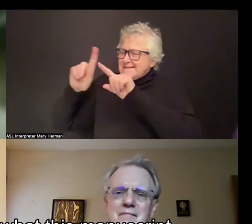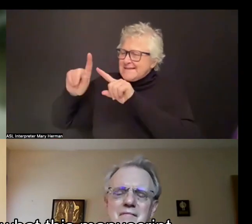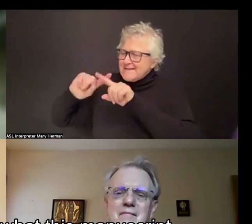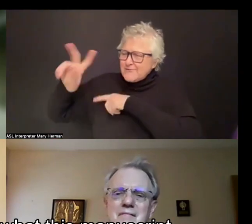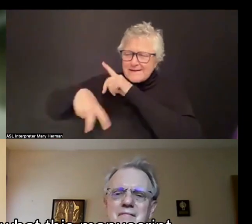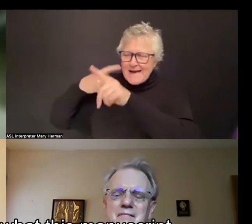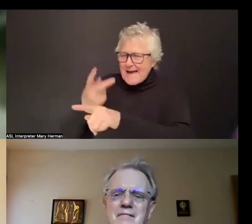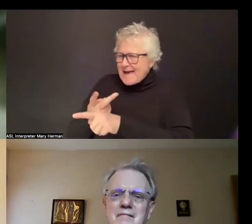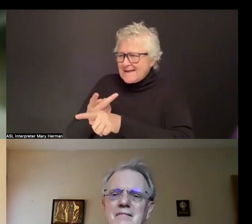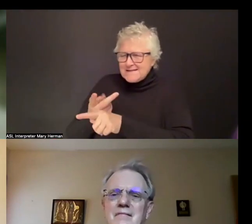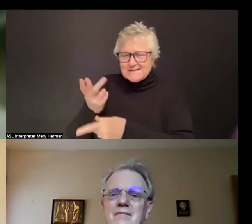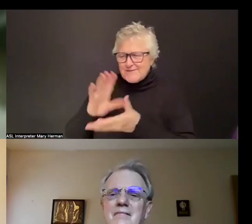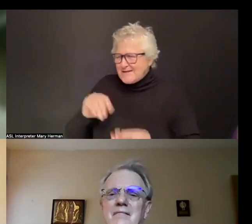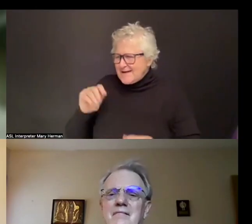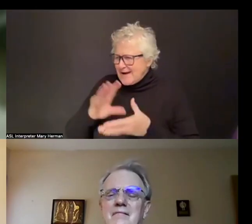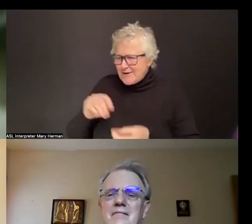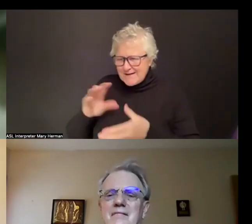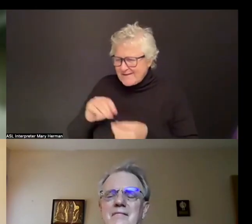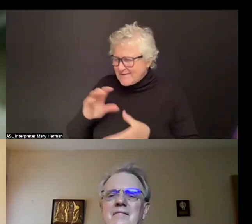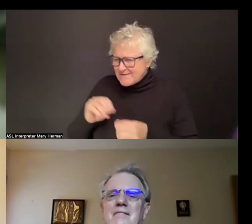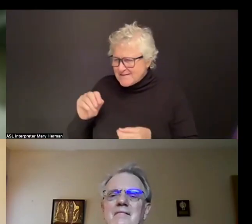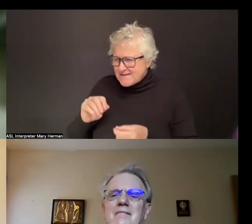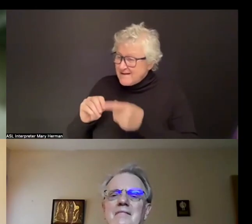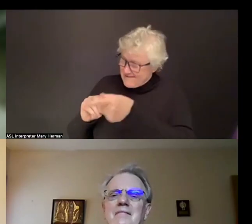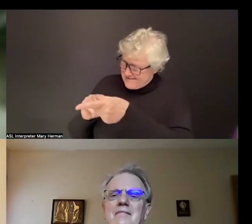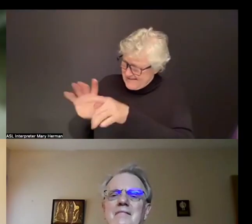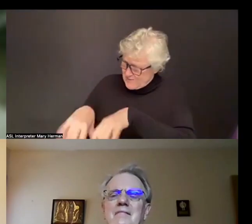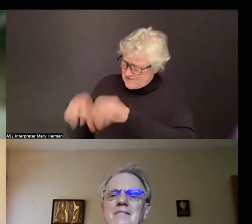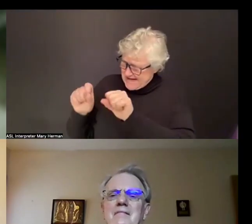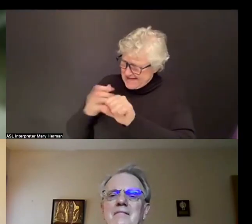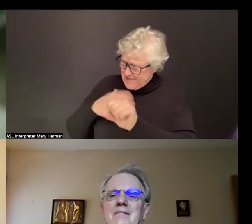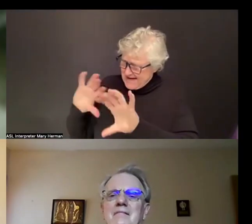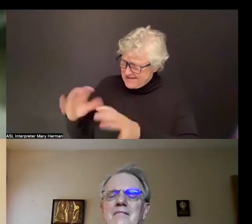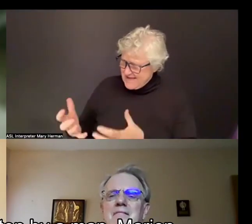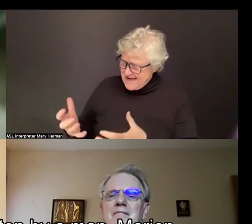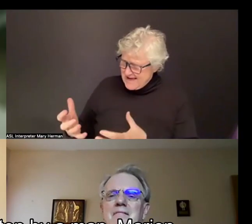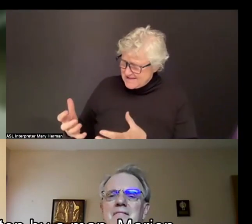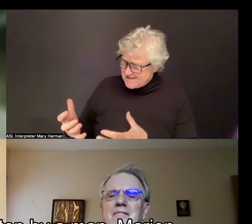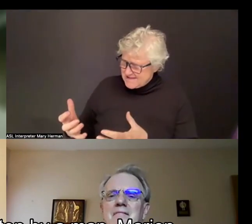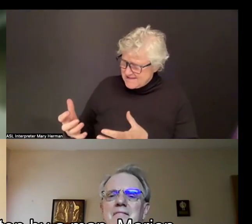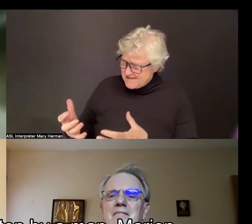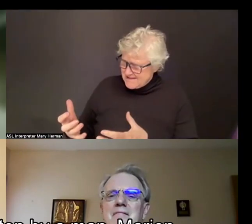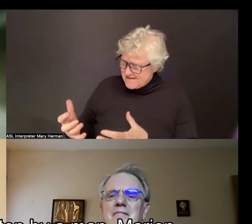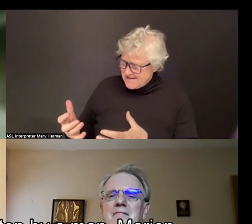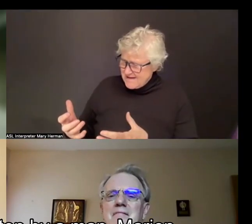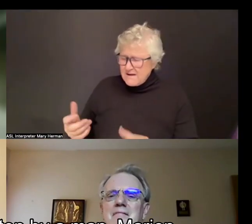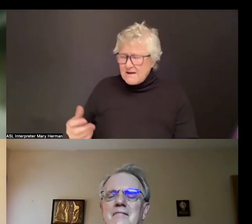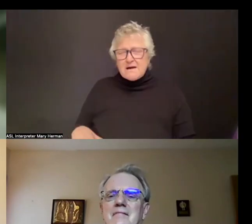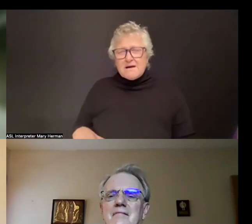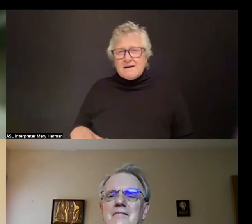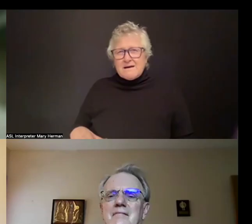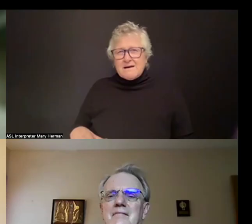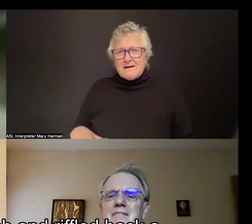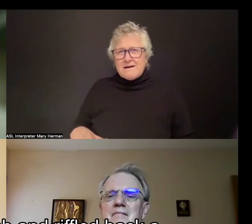up being, a conversion narrative. Have you even taken my class? Kay's thumbnails clicked together. It was probably written by a man, Marion continued.